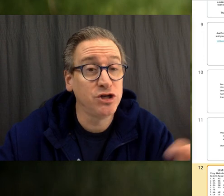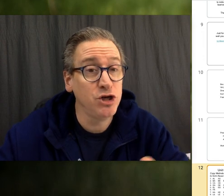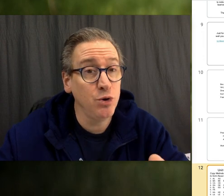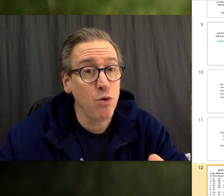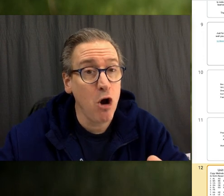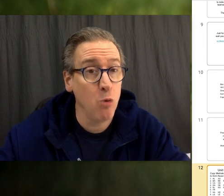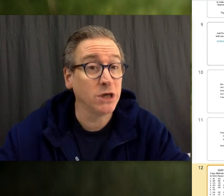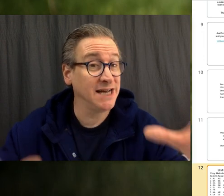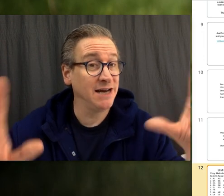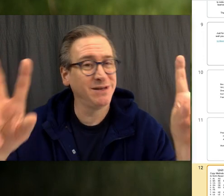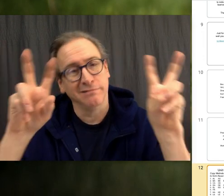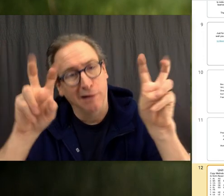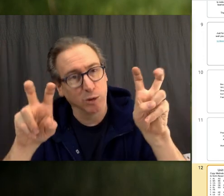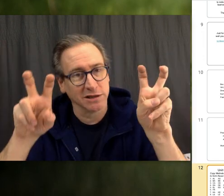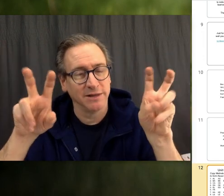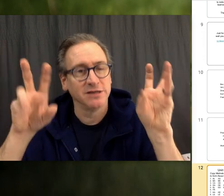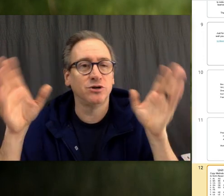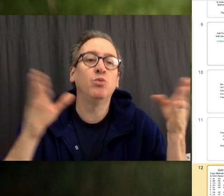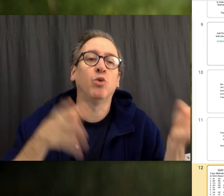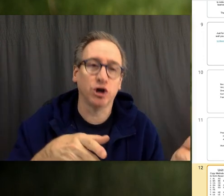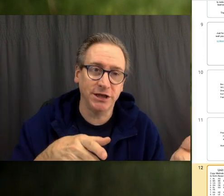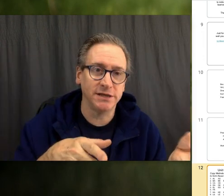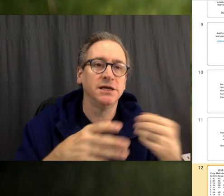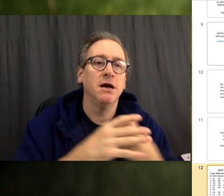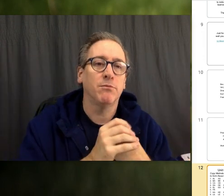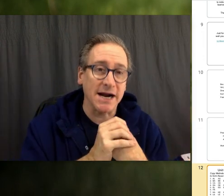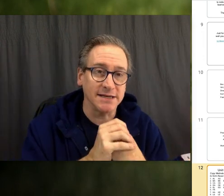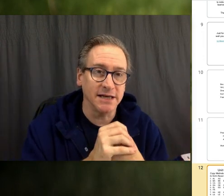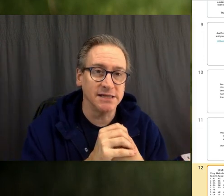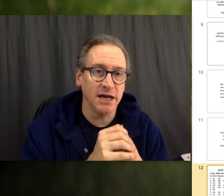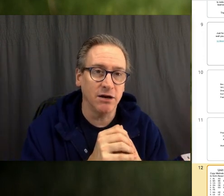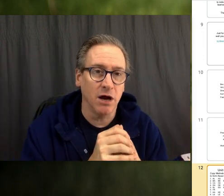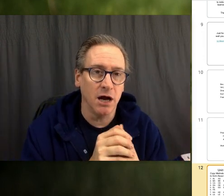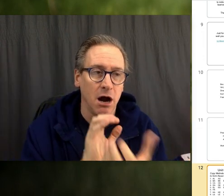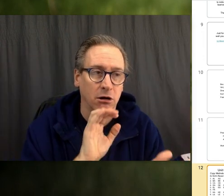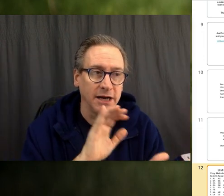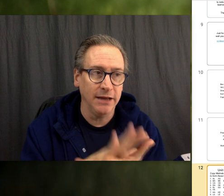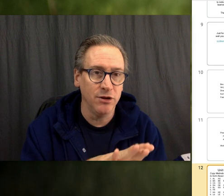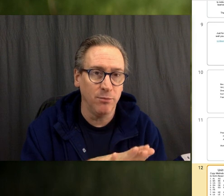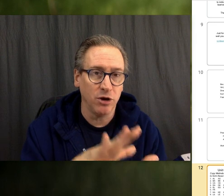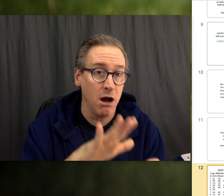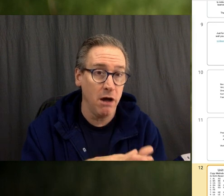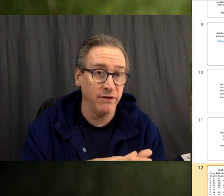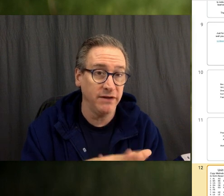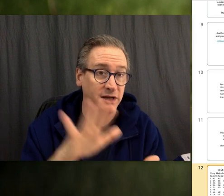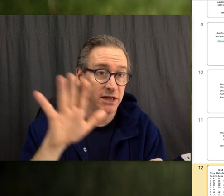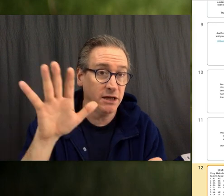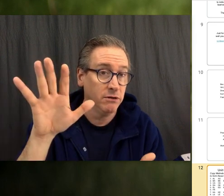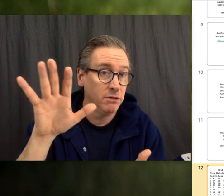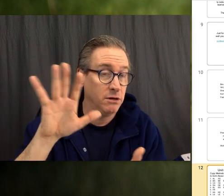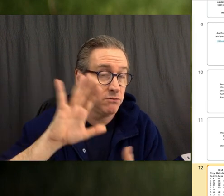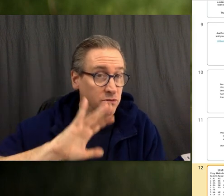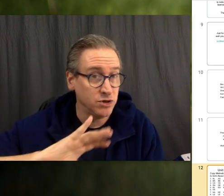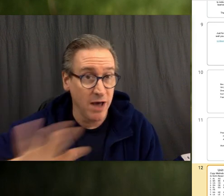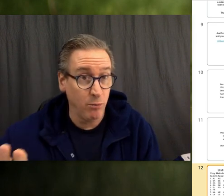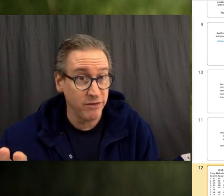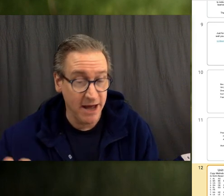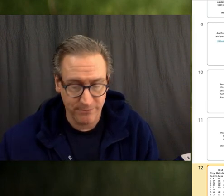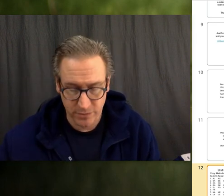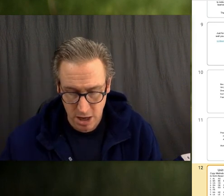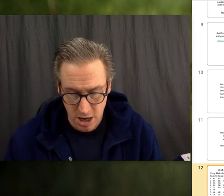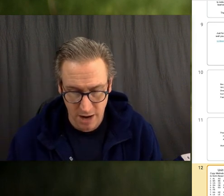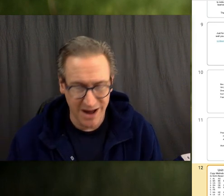There's 2 homework assignments. There are 2 worksheets, practice things that are in the book on the DVD to help